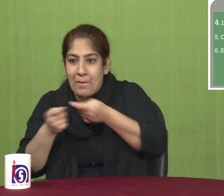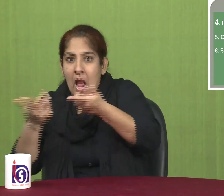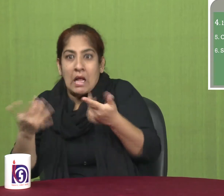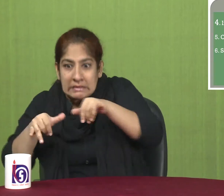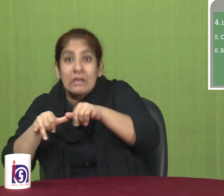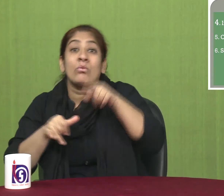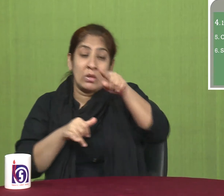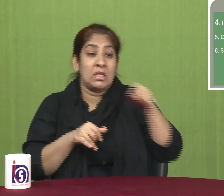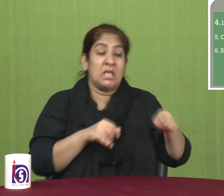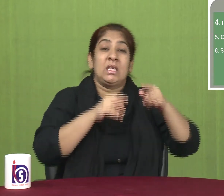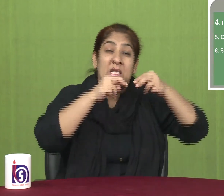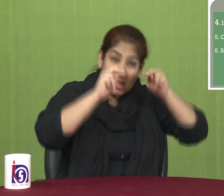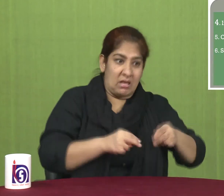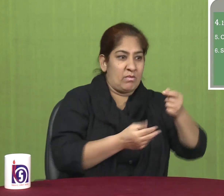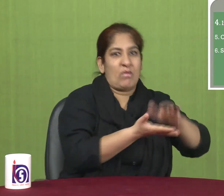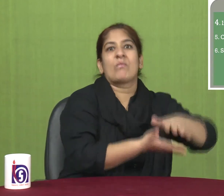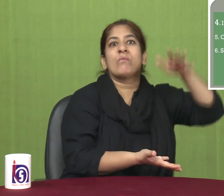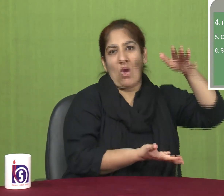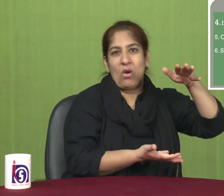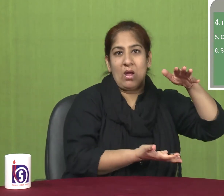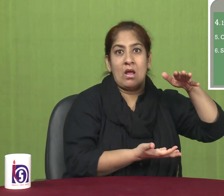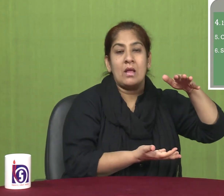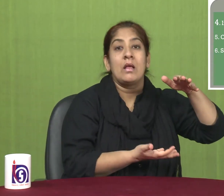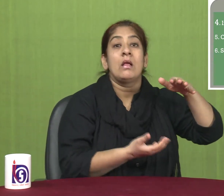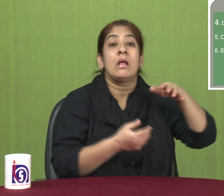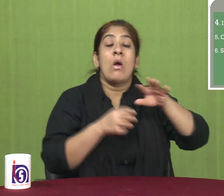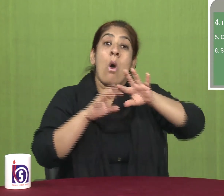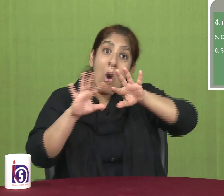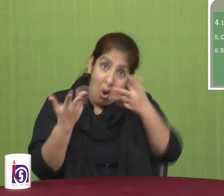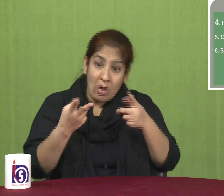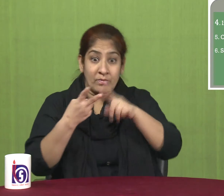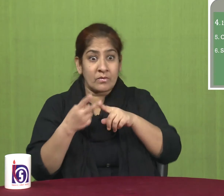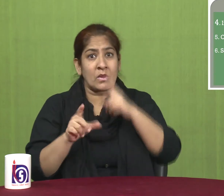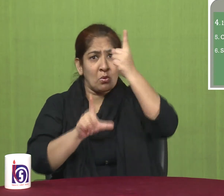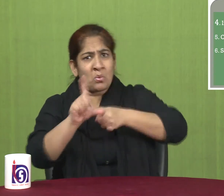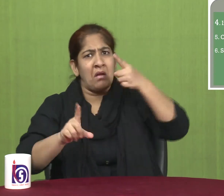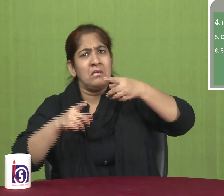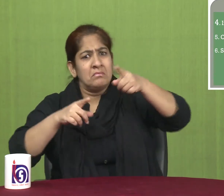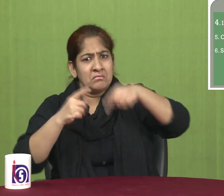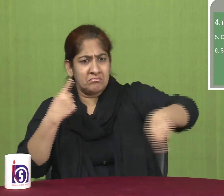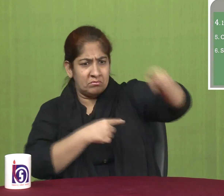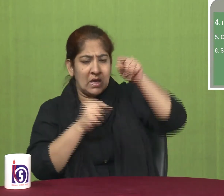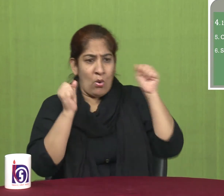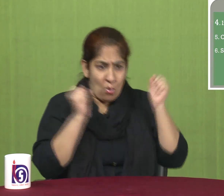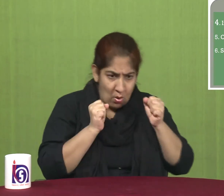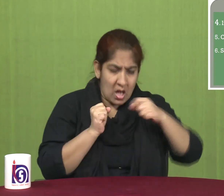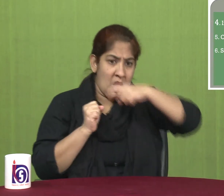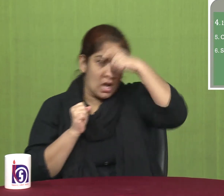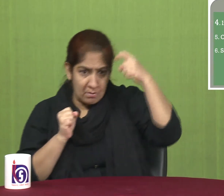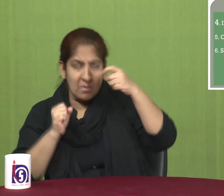kind of, it comes again after a particular time. We call it as seasonal fluctuation.